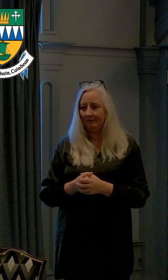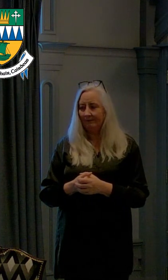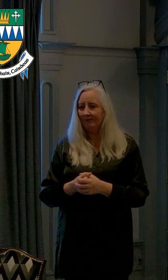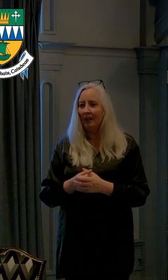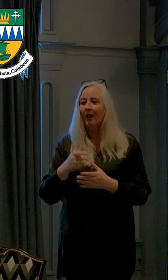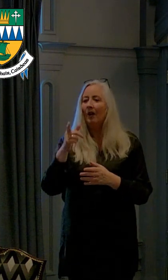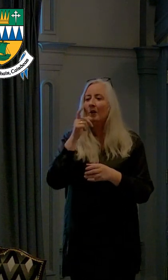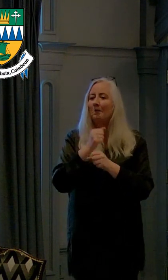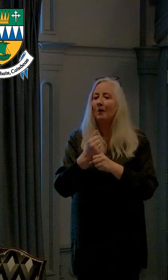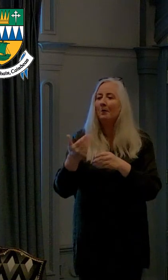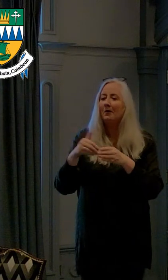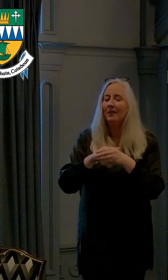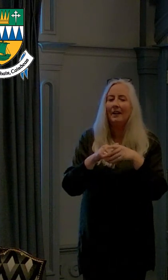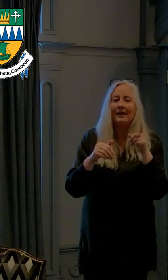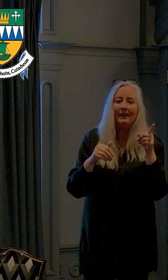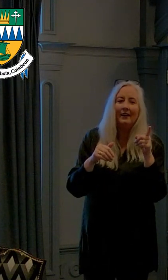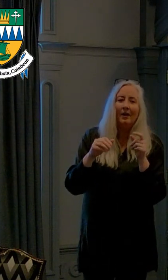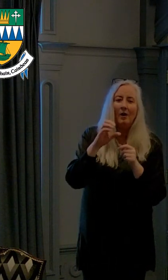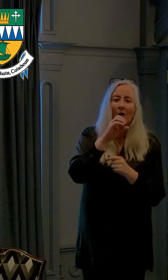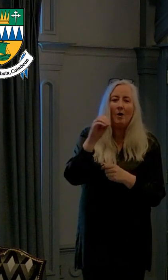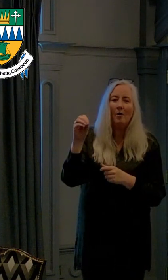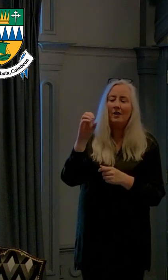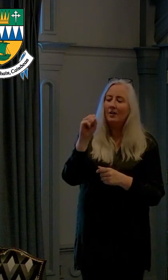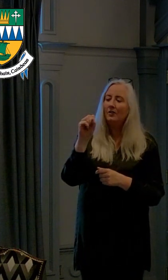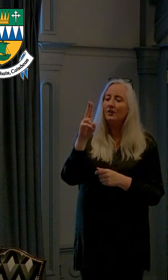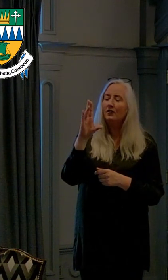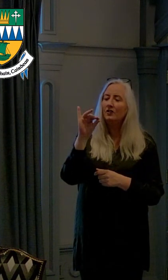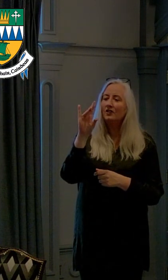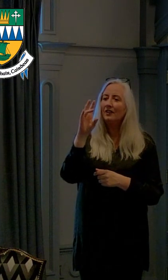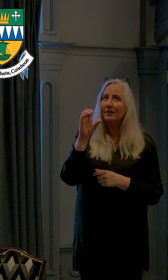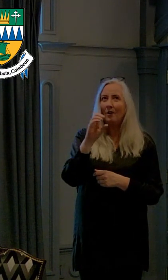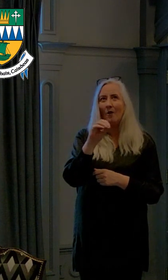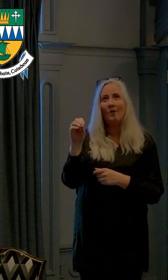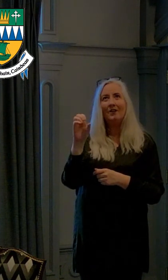we're joined by Breeda O'Sullivan and Emery Fuller, who are going to take